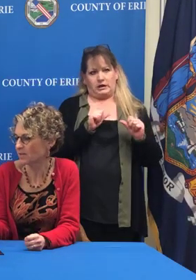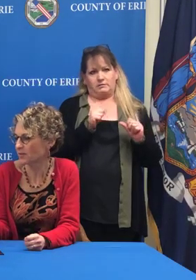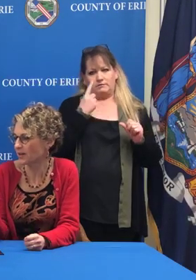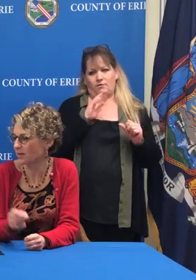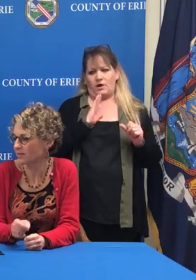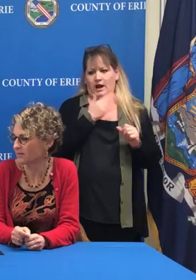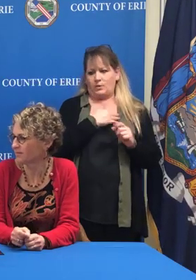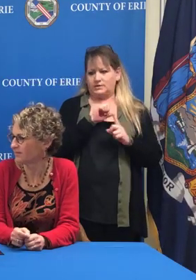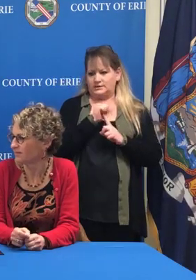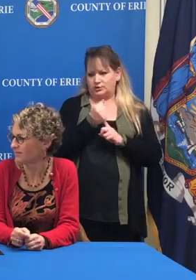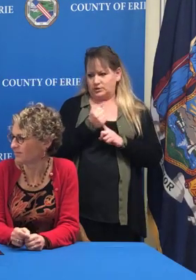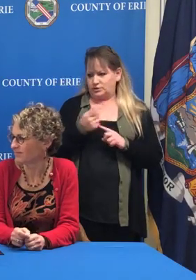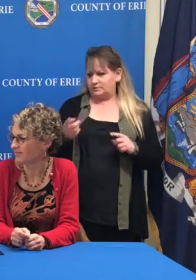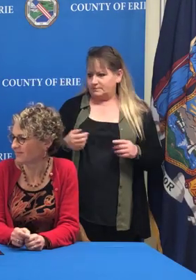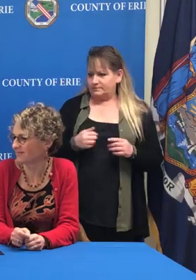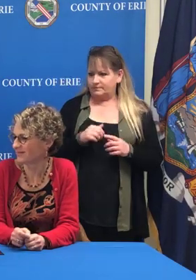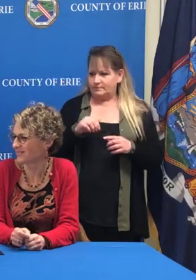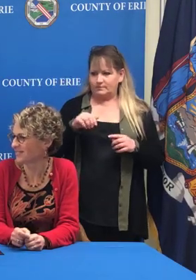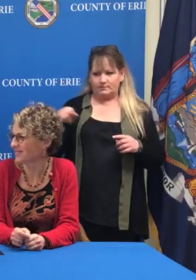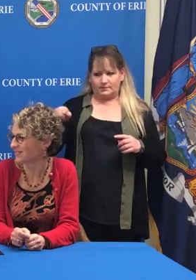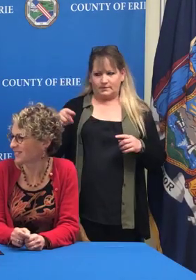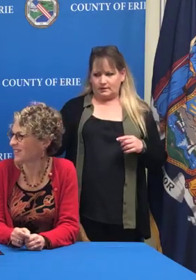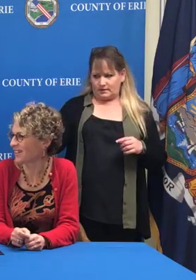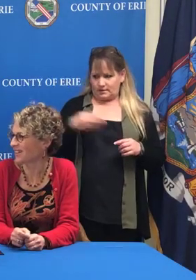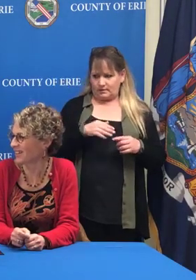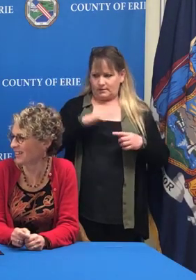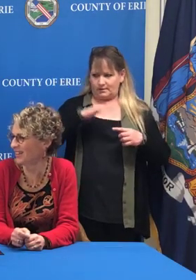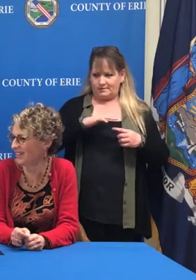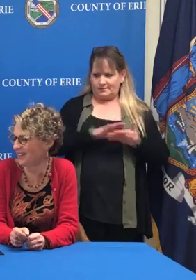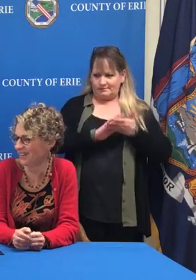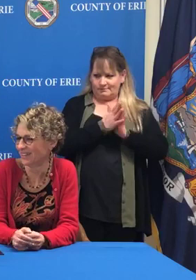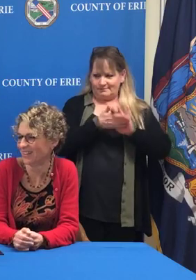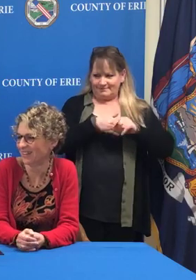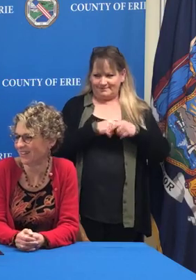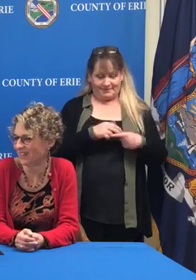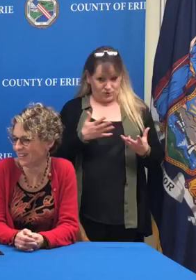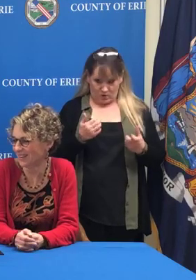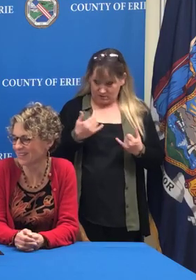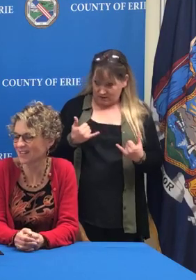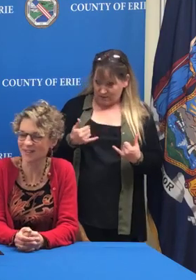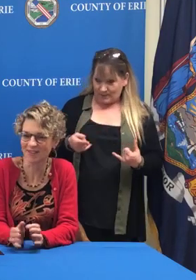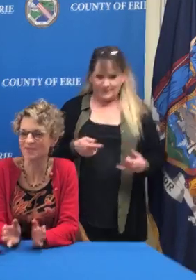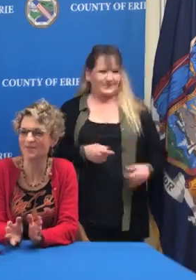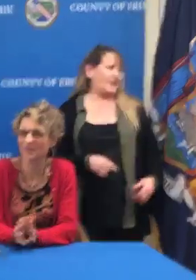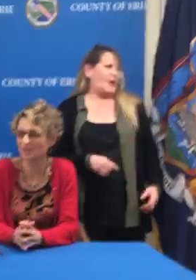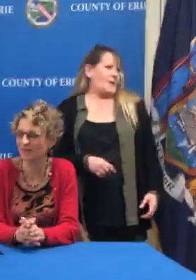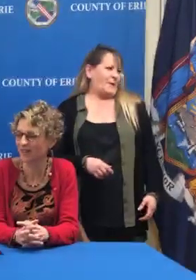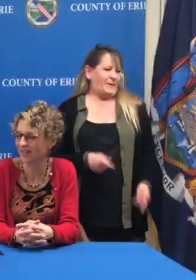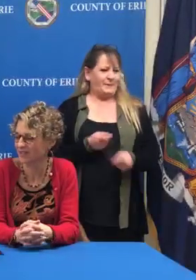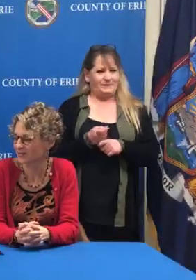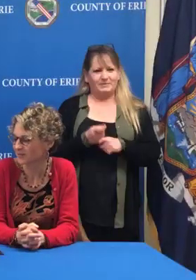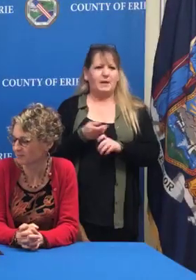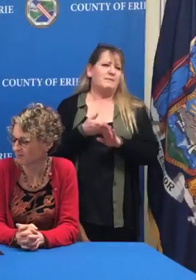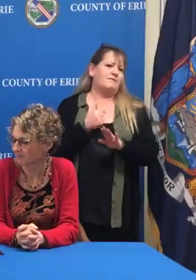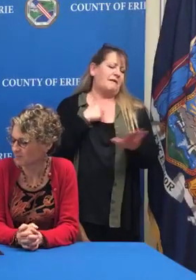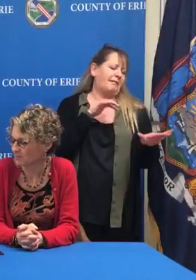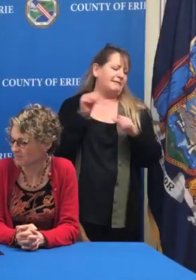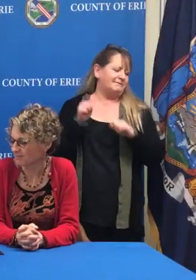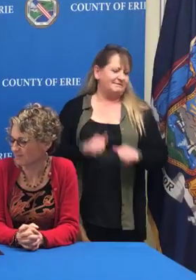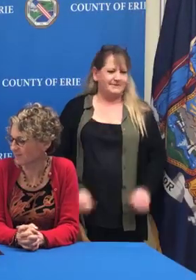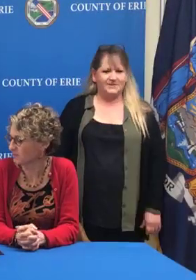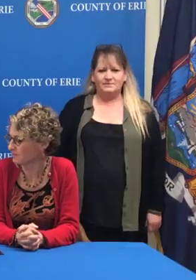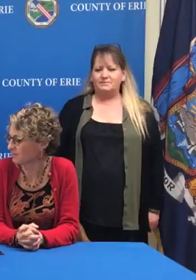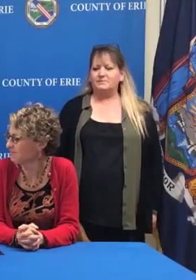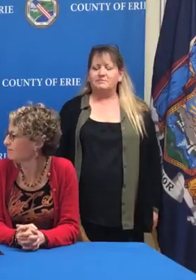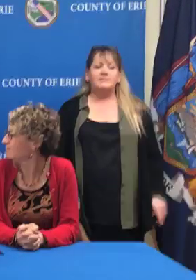Pass the Purell. Pass the Purell? Yeah. Okay, pass. You want it right now? No, okay. just before I leave. All right.